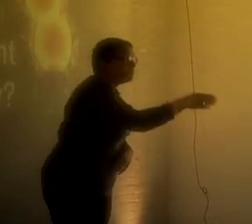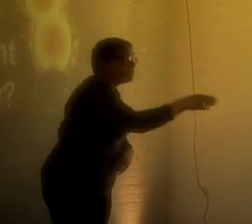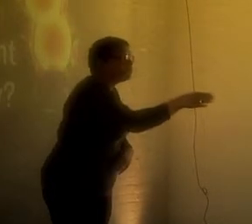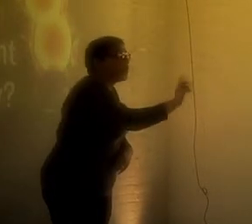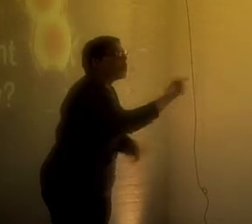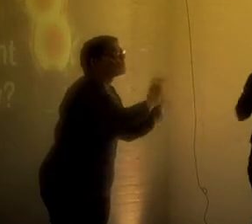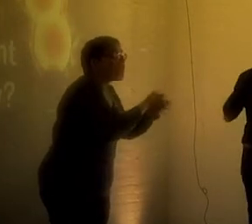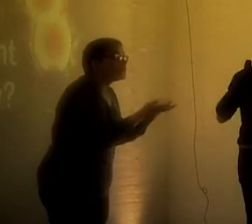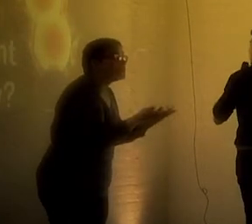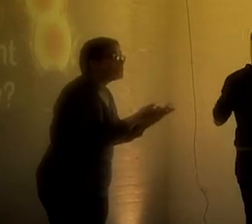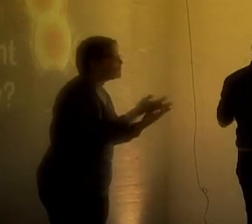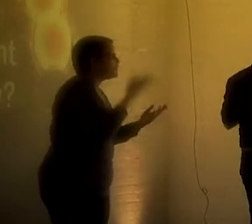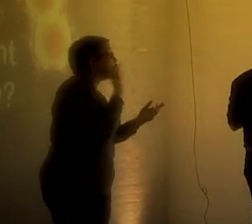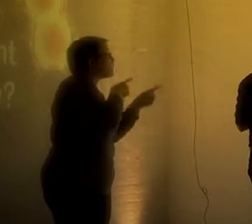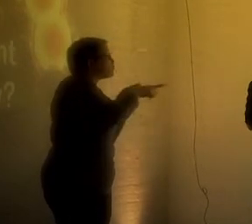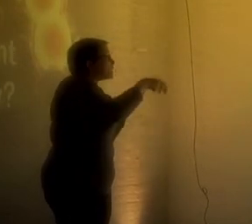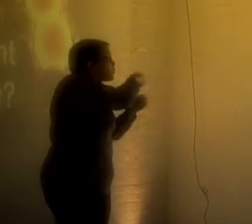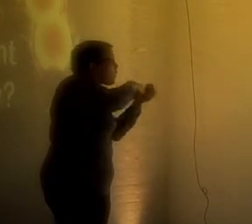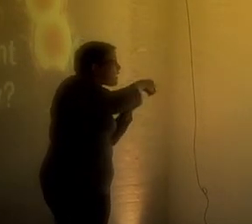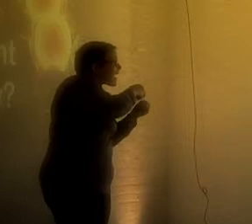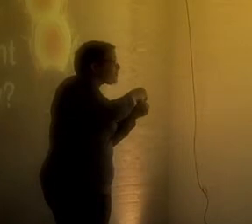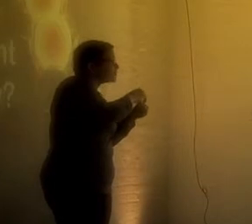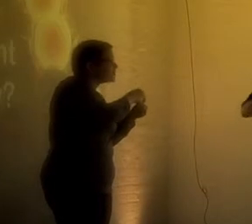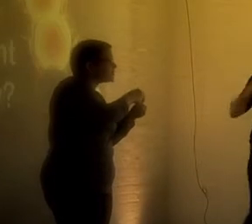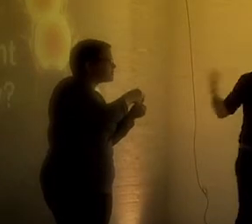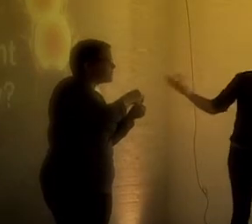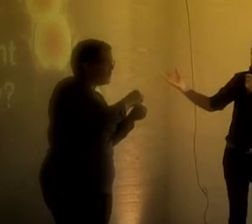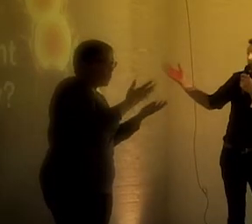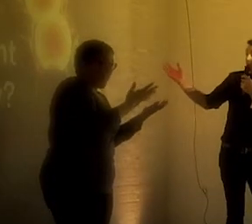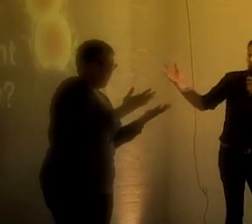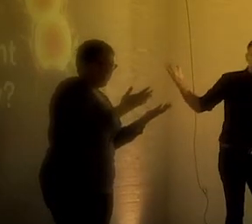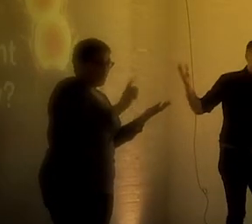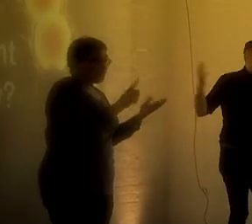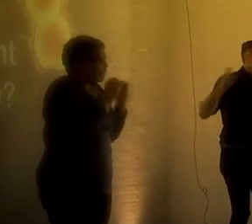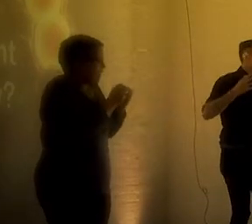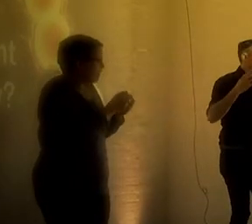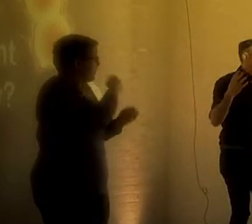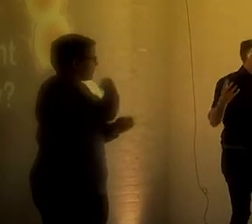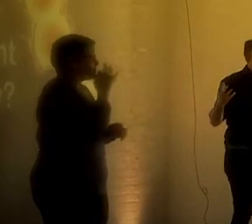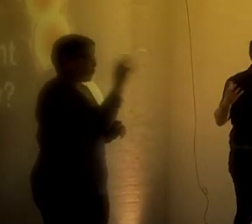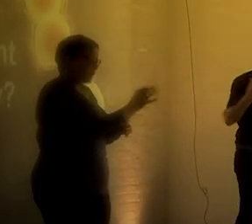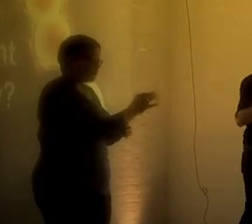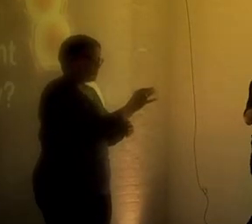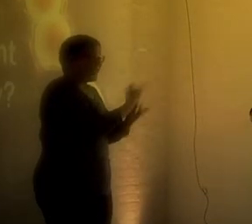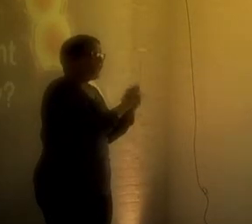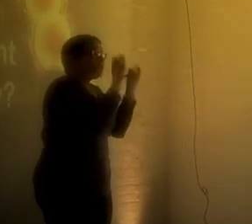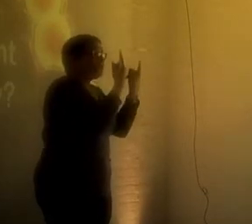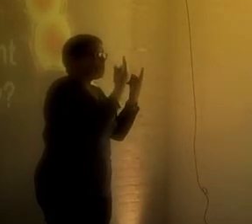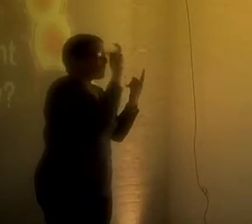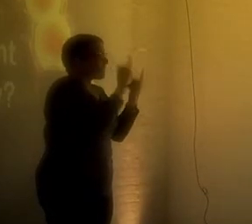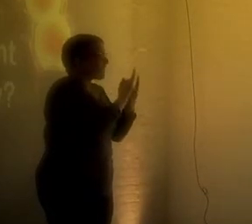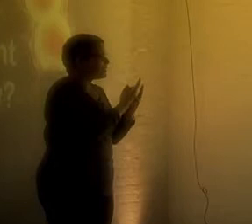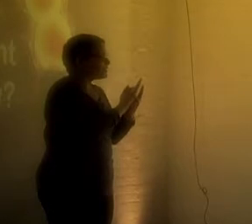maybe the next time you're trying to work out where your work is going to go. And what's great about this question is that things that you think are absolutely rock